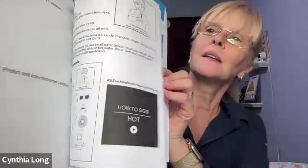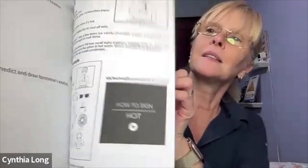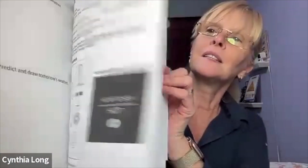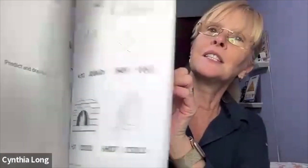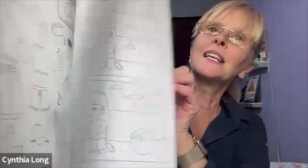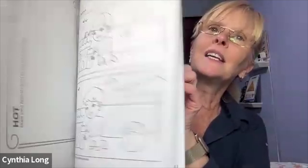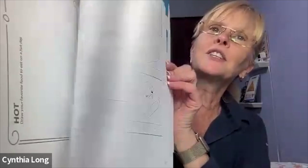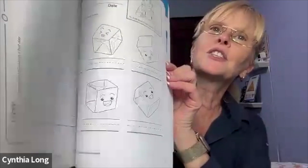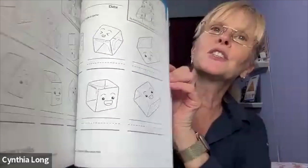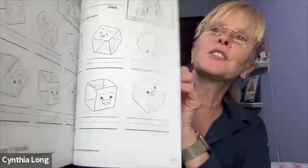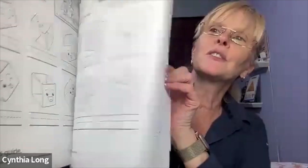to teach